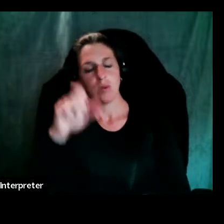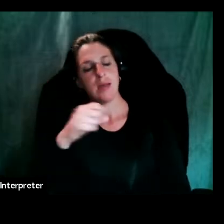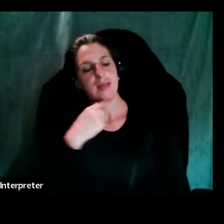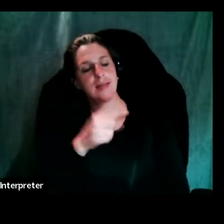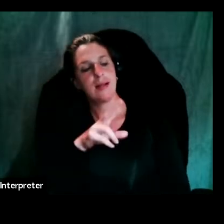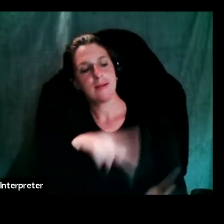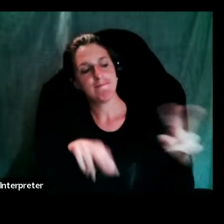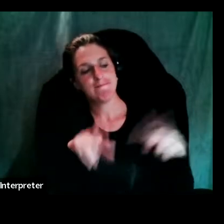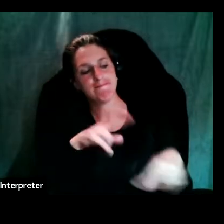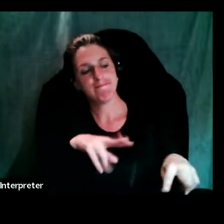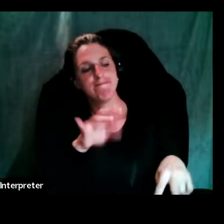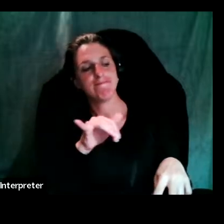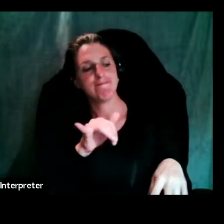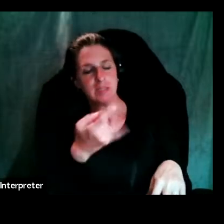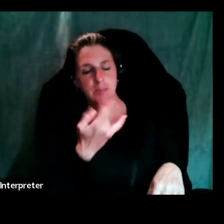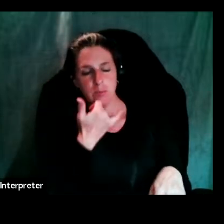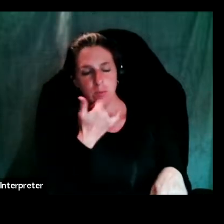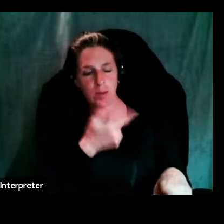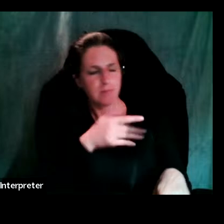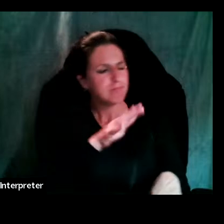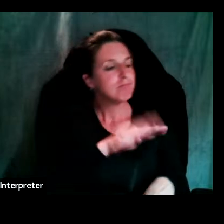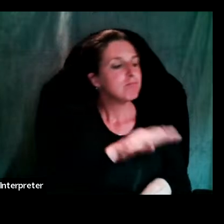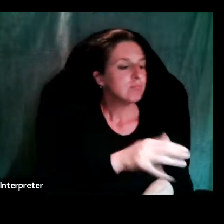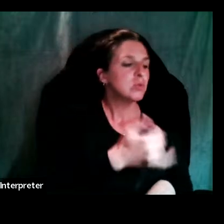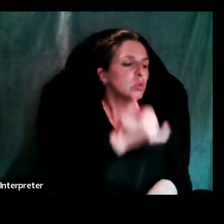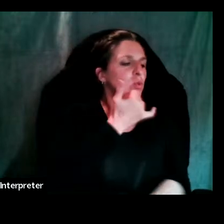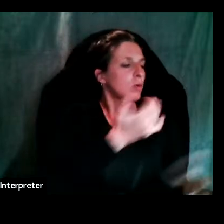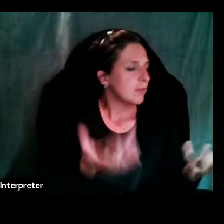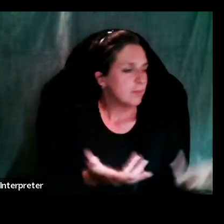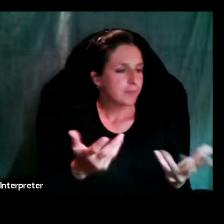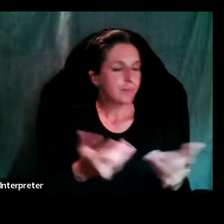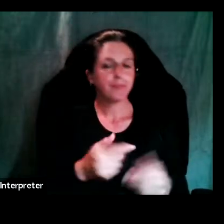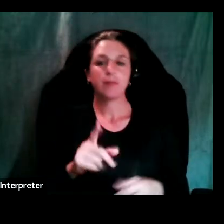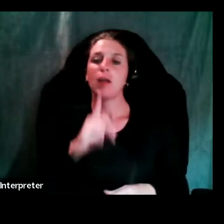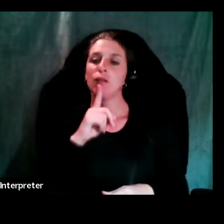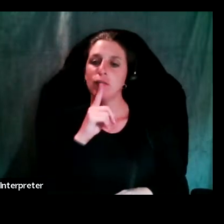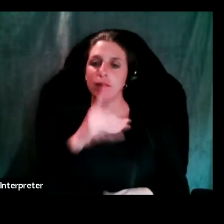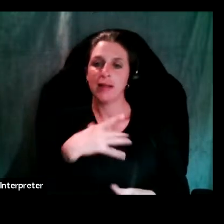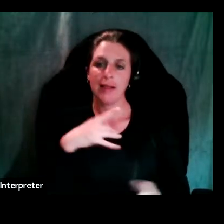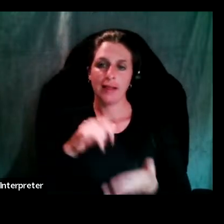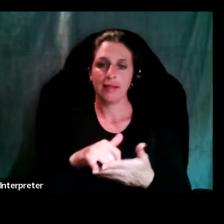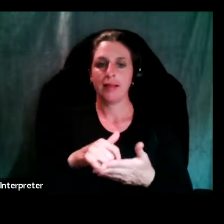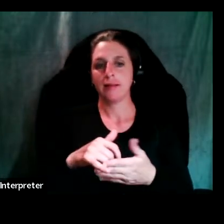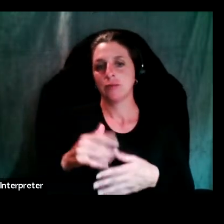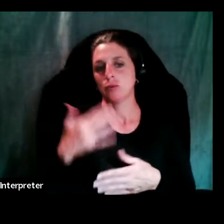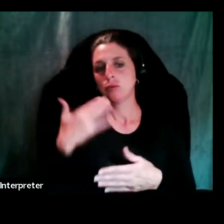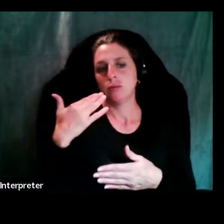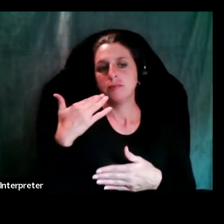there's something up. You're like, hey, what's going on with you? I really, really like that. So thank you.